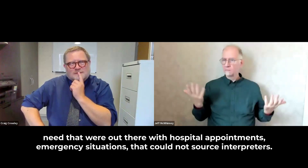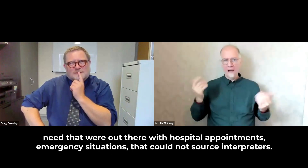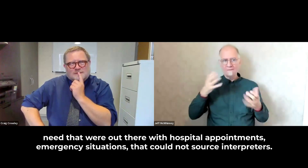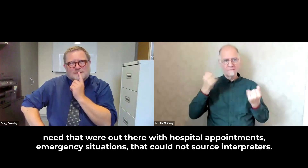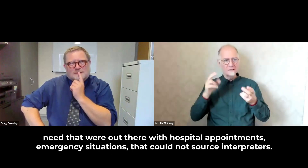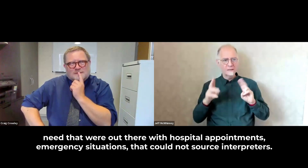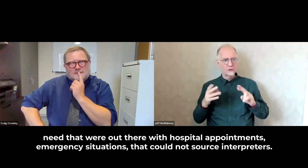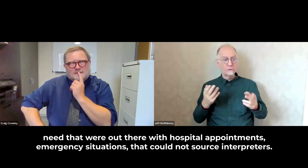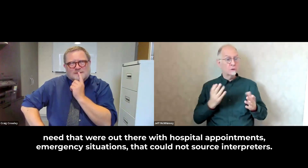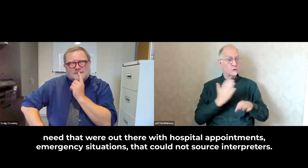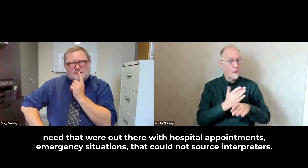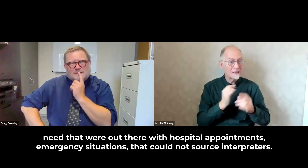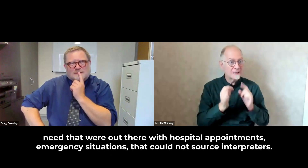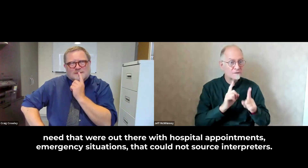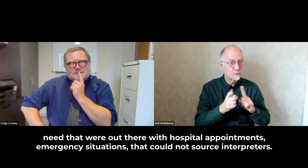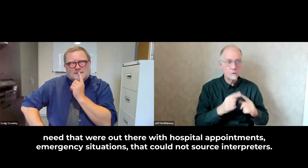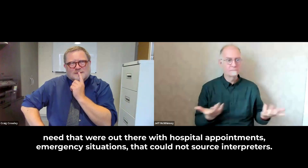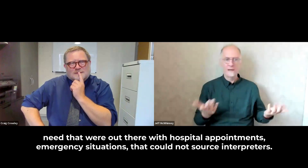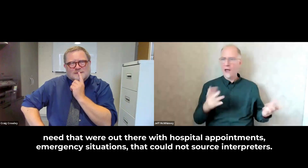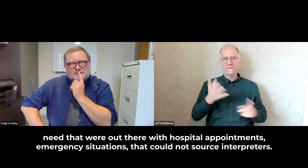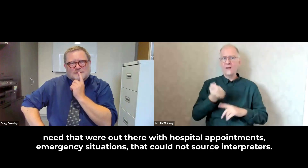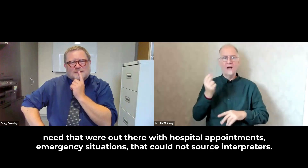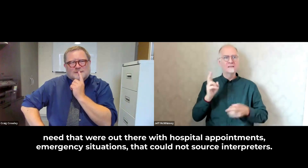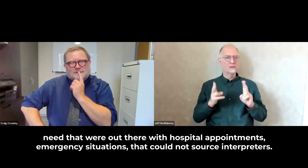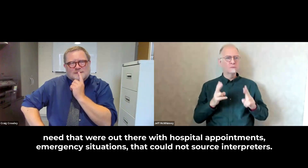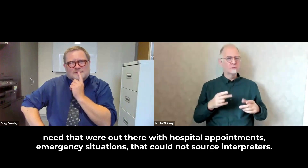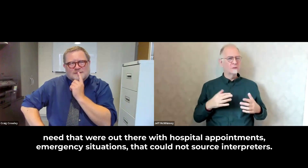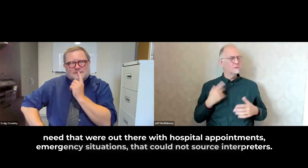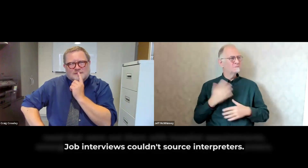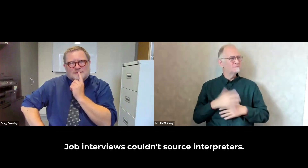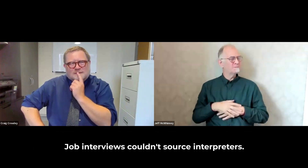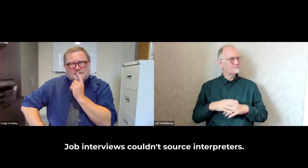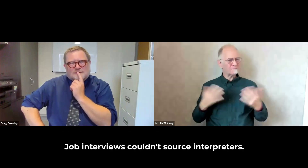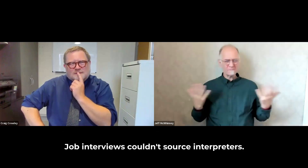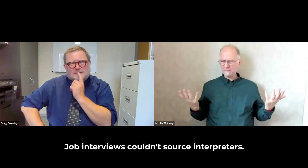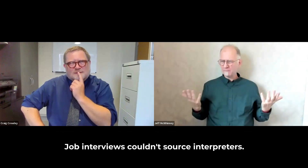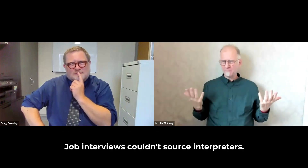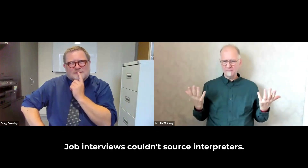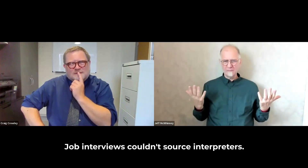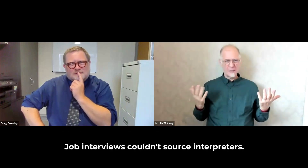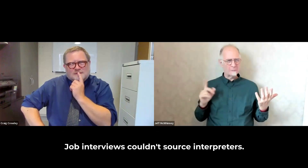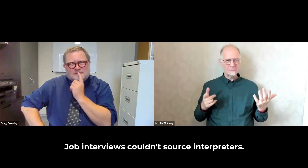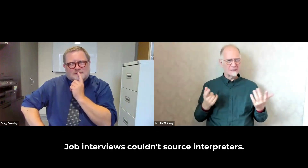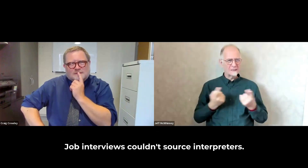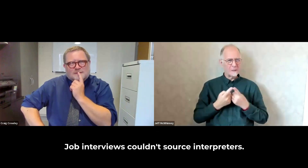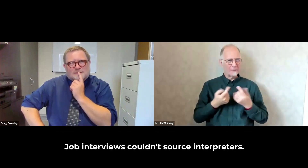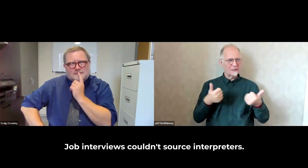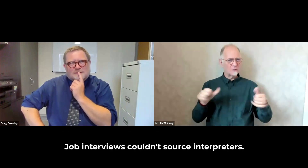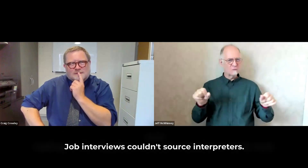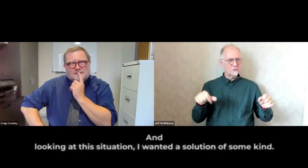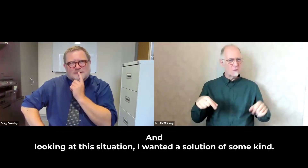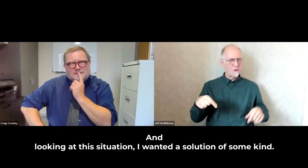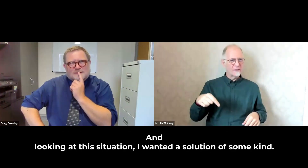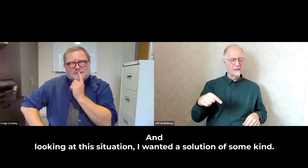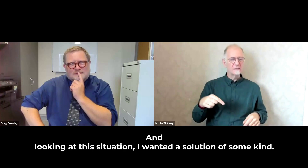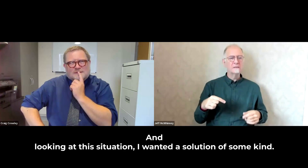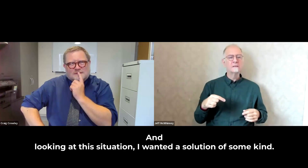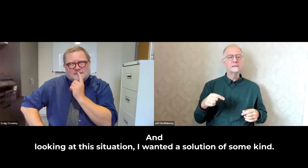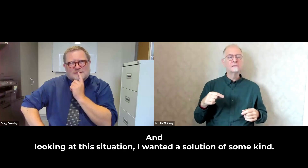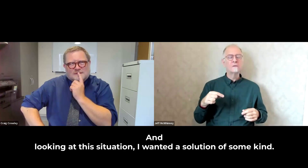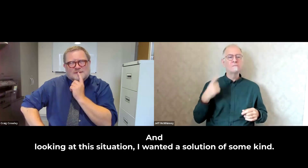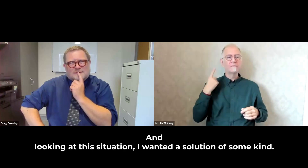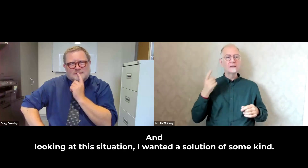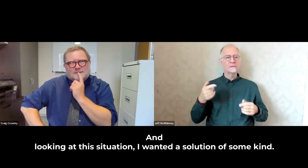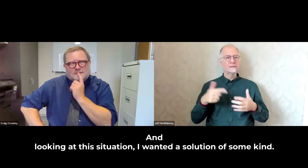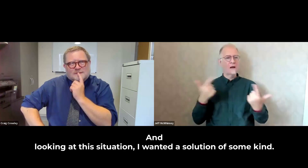appointments, emergency situations, could not source interpreters, job interviews, couldn't source interpreters. And looking at